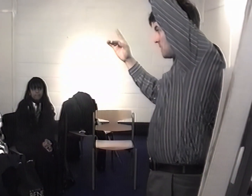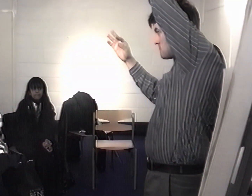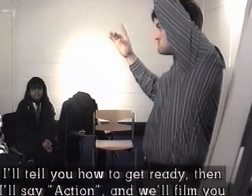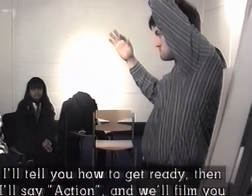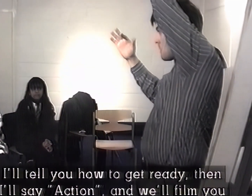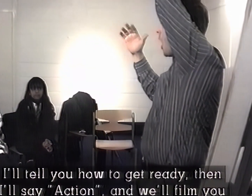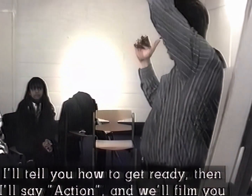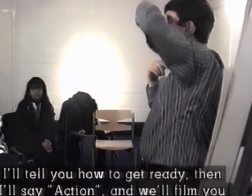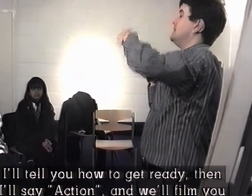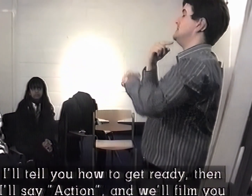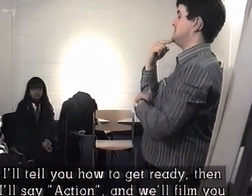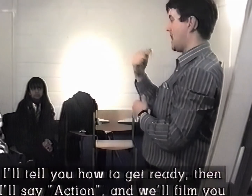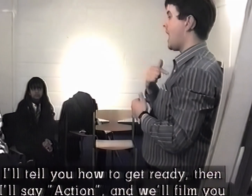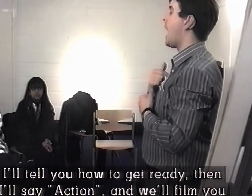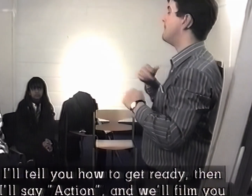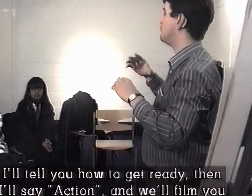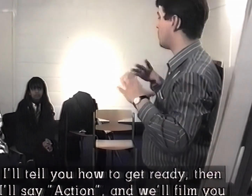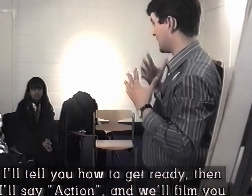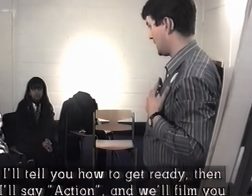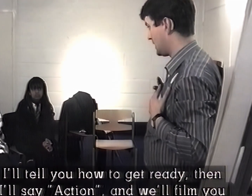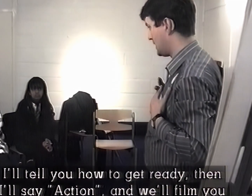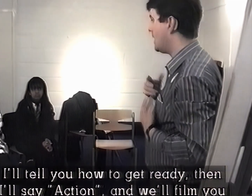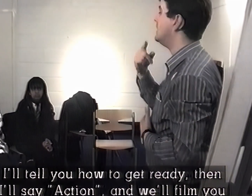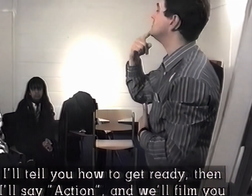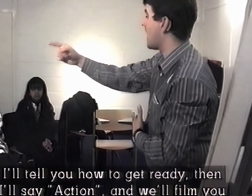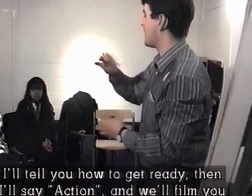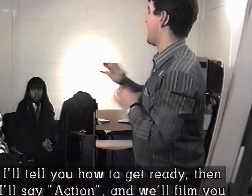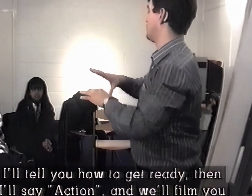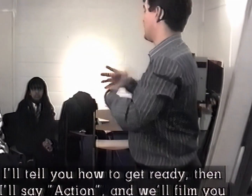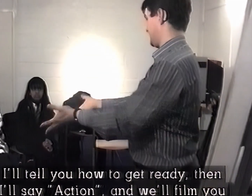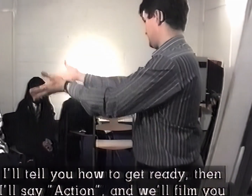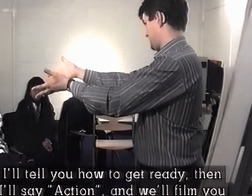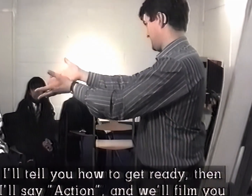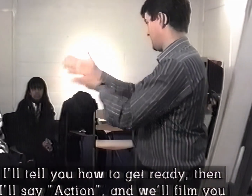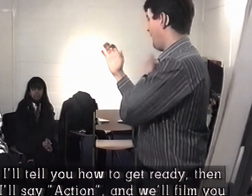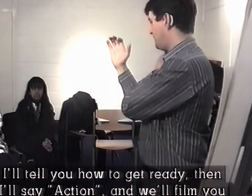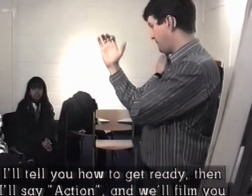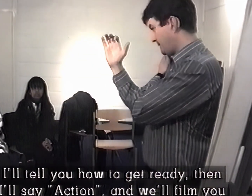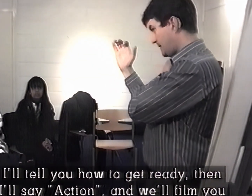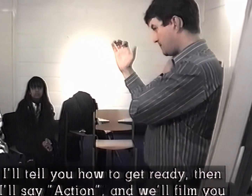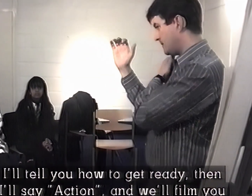I'll tell you how to get ready, and then I'll say action, and we'll film you.